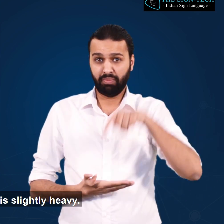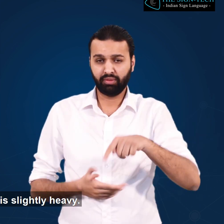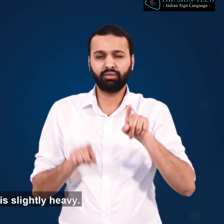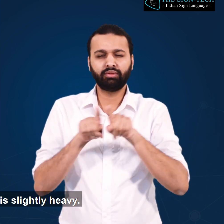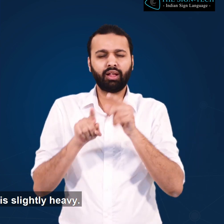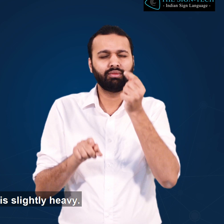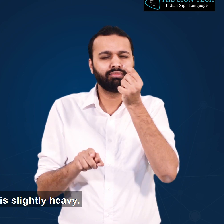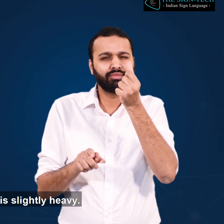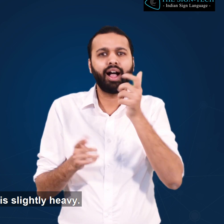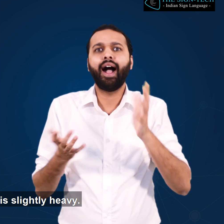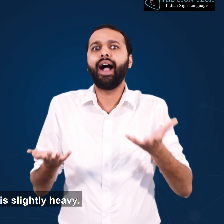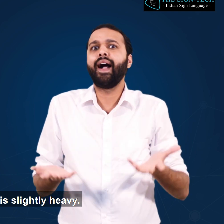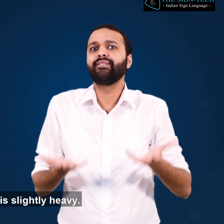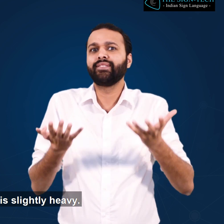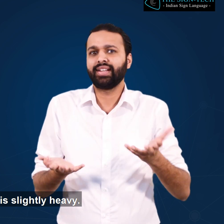The laptop is slightly heavy.